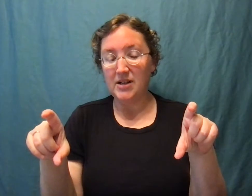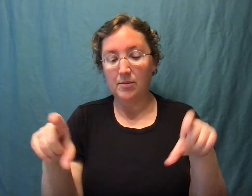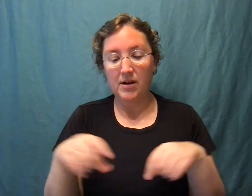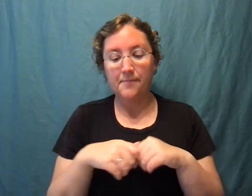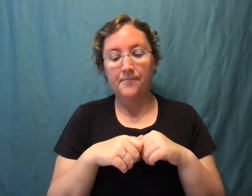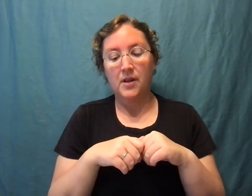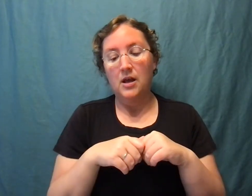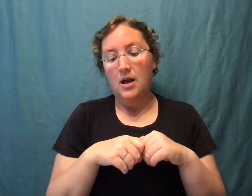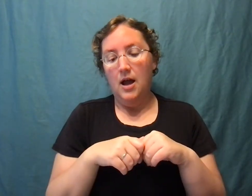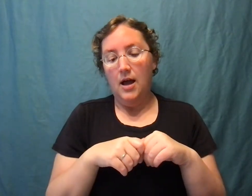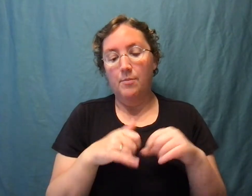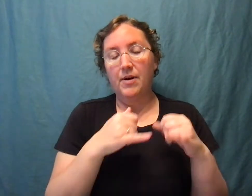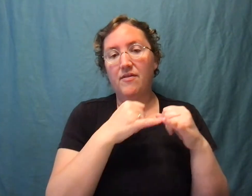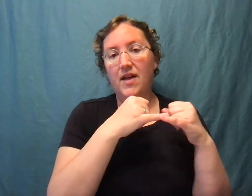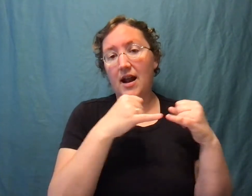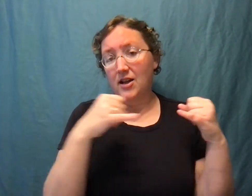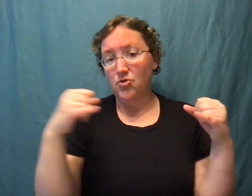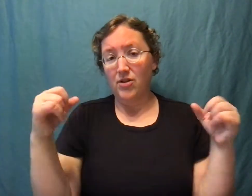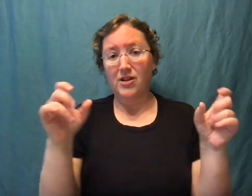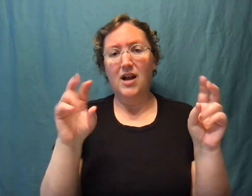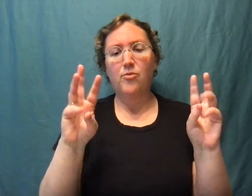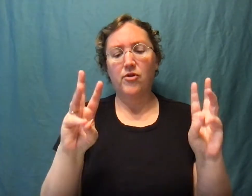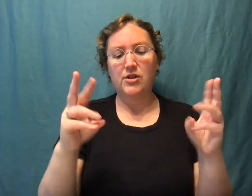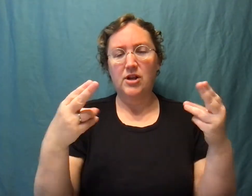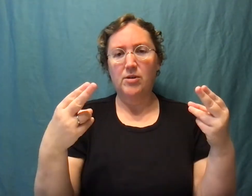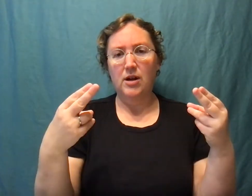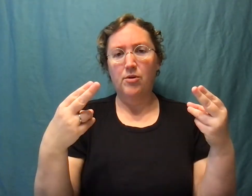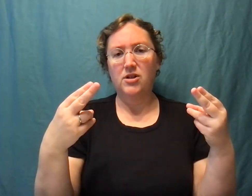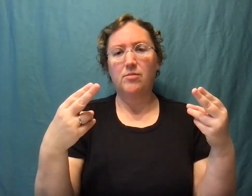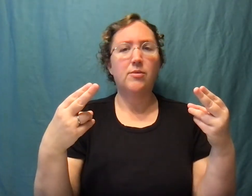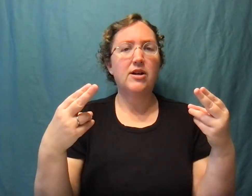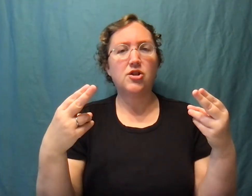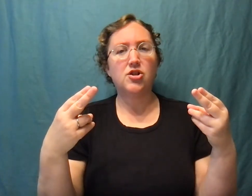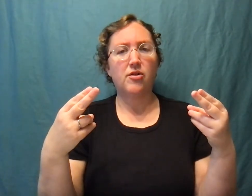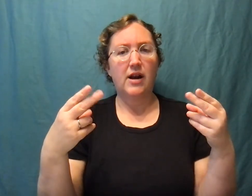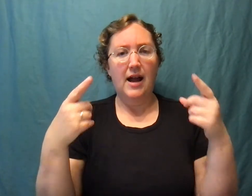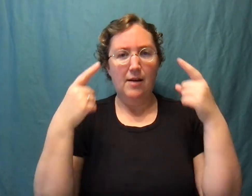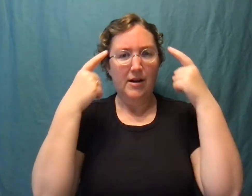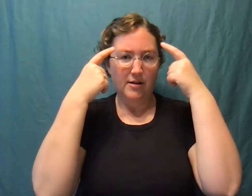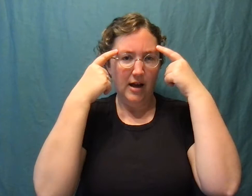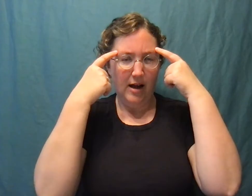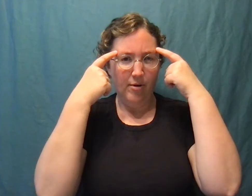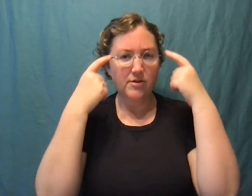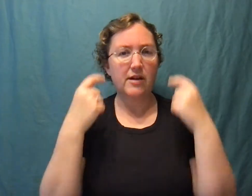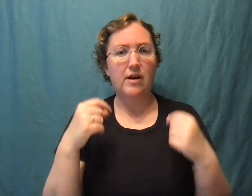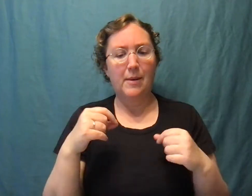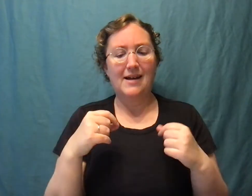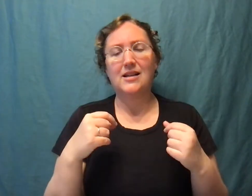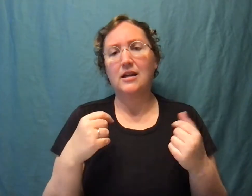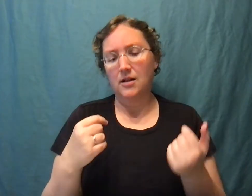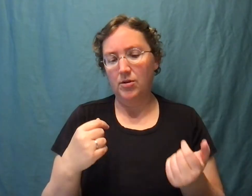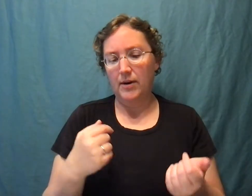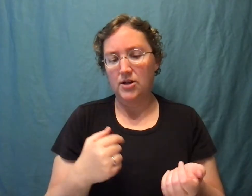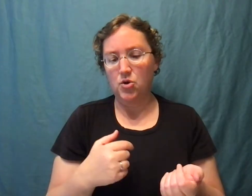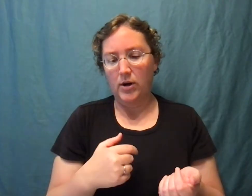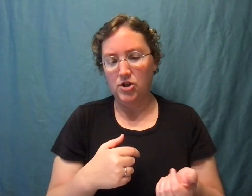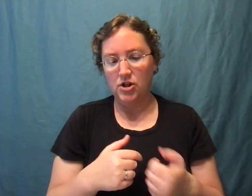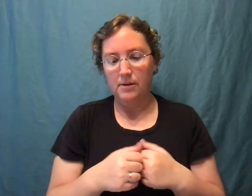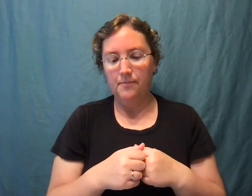typing. And above that, I can draw the line for the W and put WH to show that I had my eyebrows down and I'm asking a WH question.